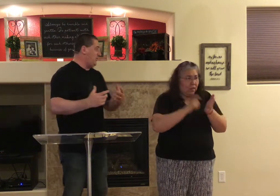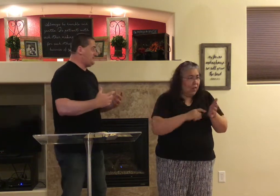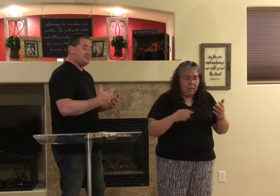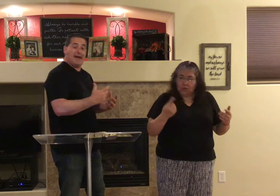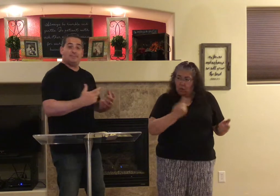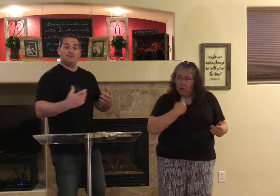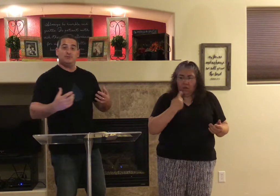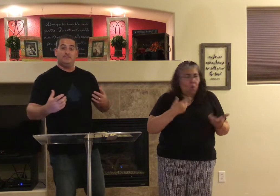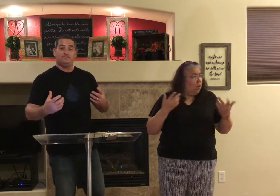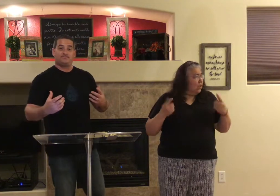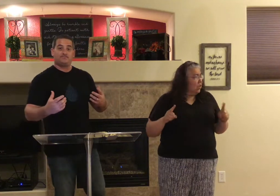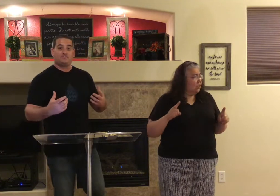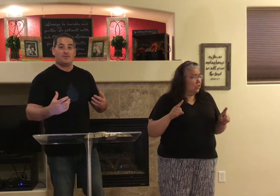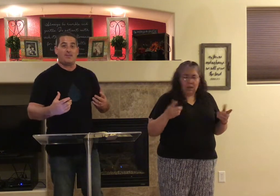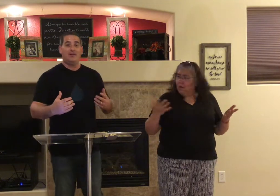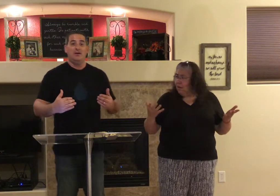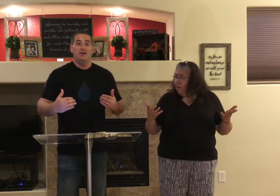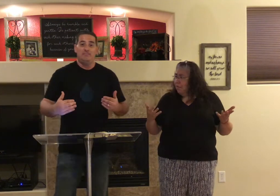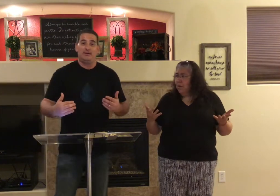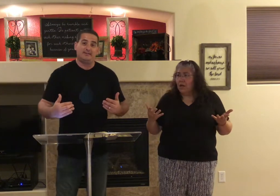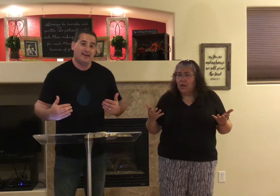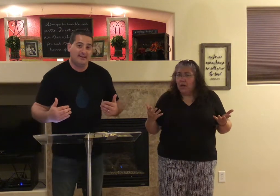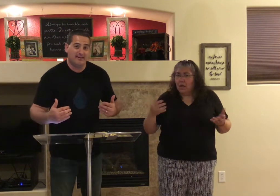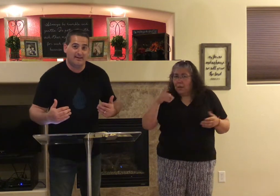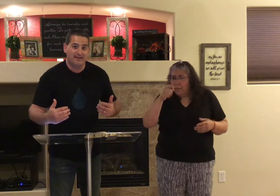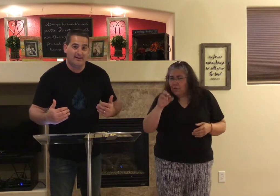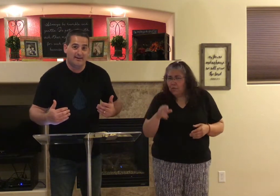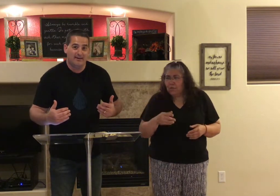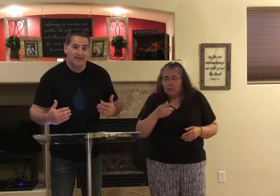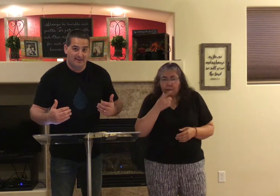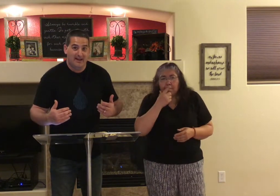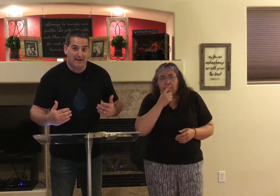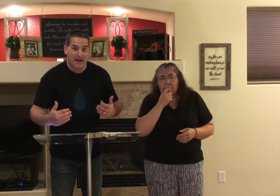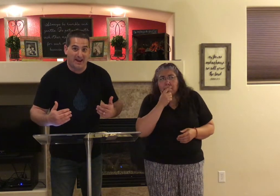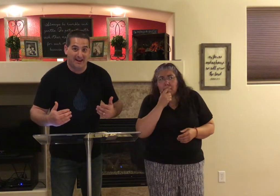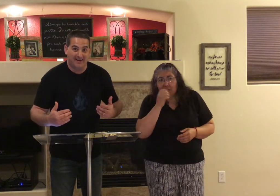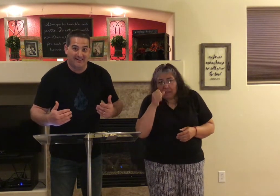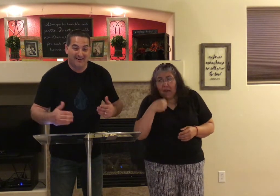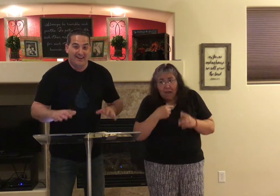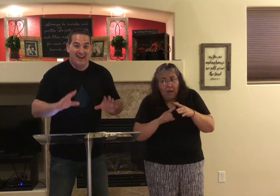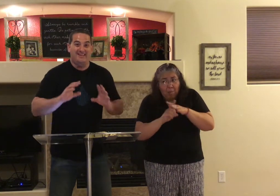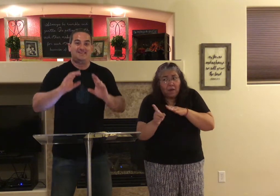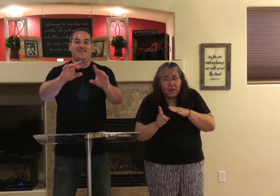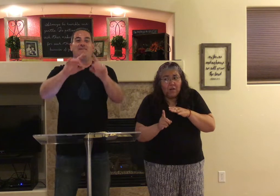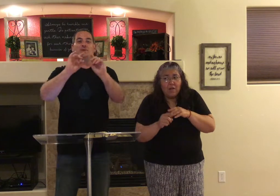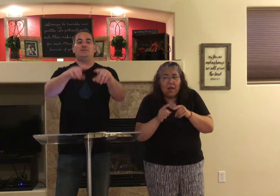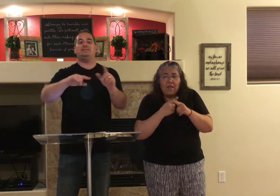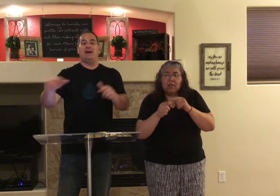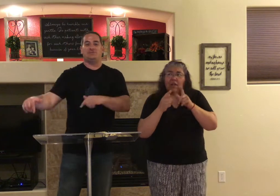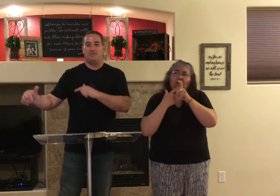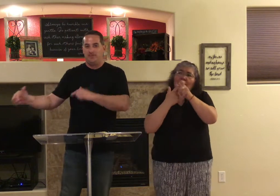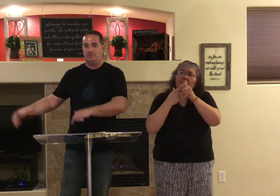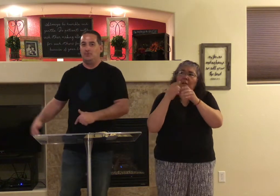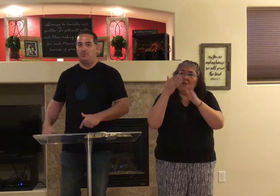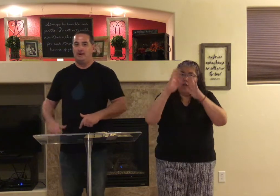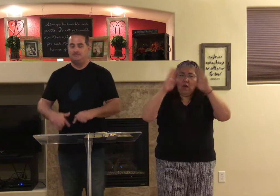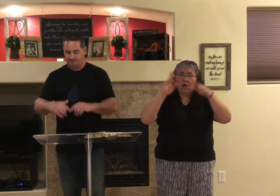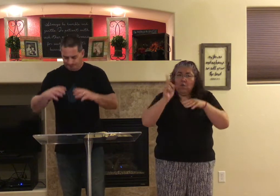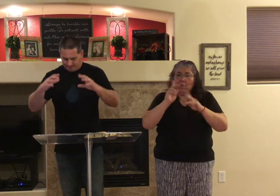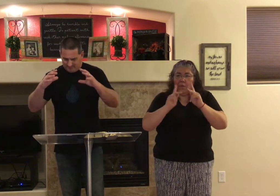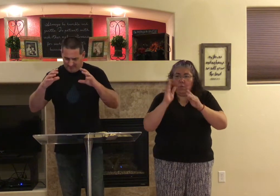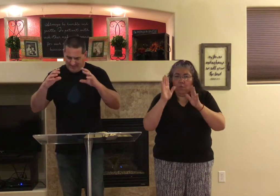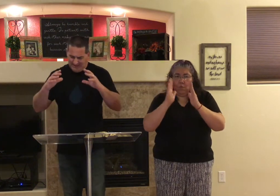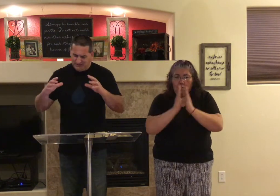own, and what just happened to him? Peter's like, yeah, I'm out of here. And he took off and he went to the house where the people were